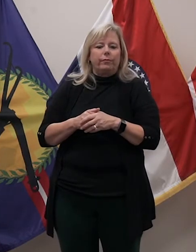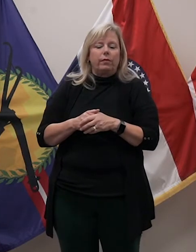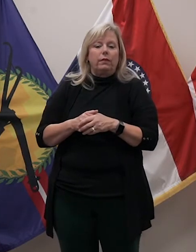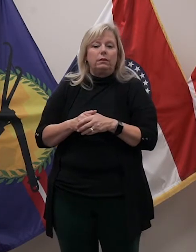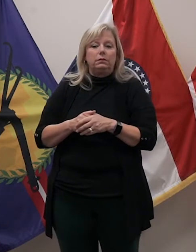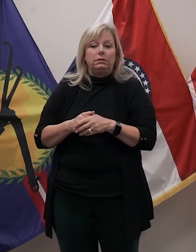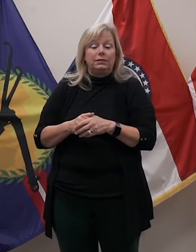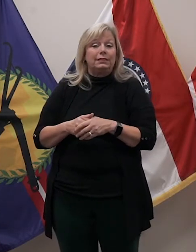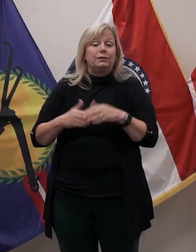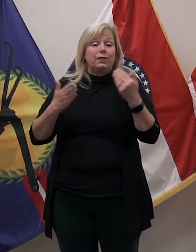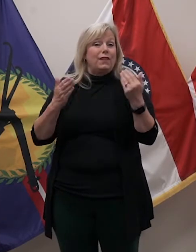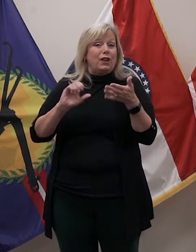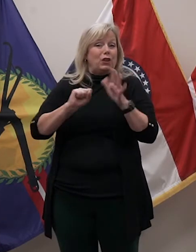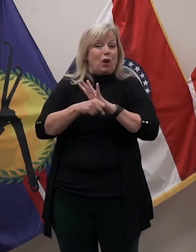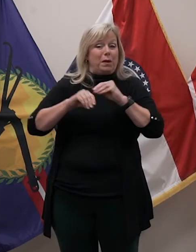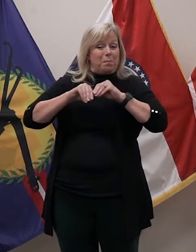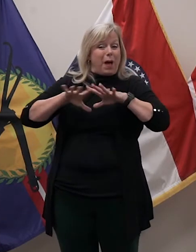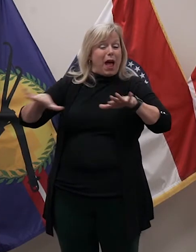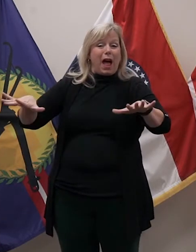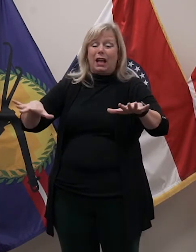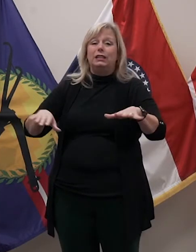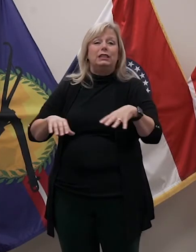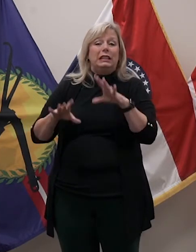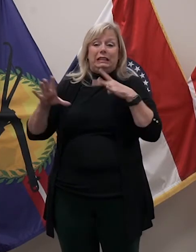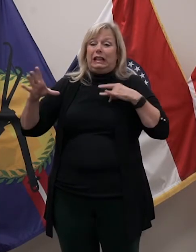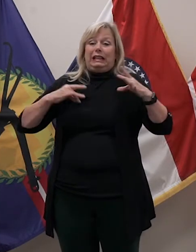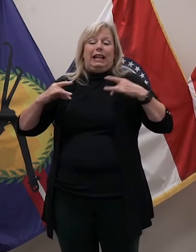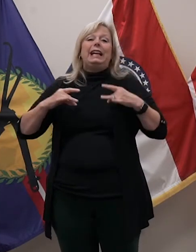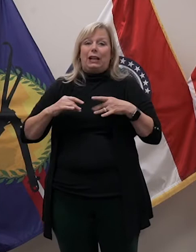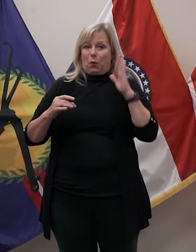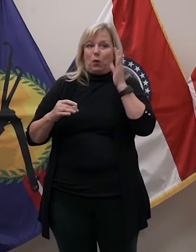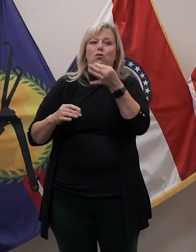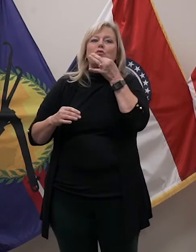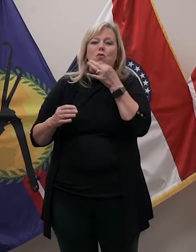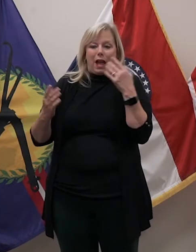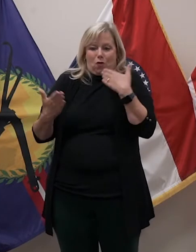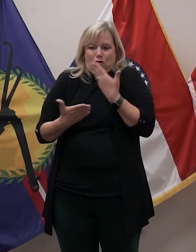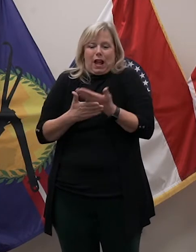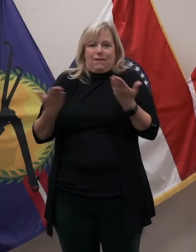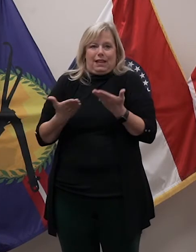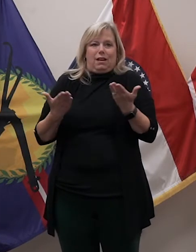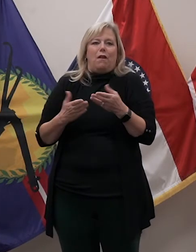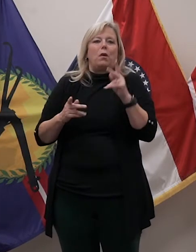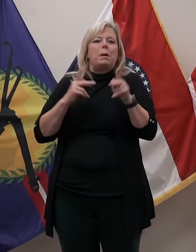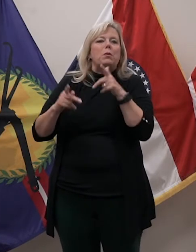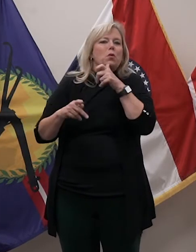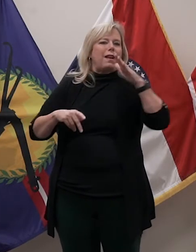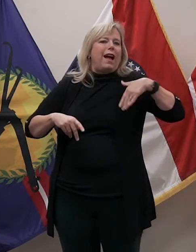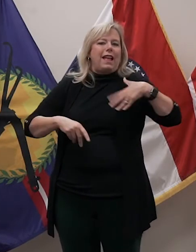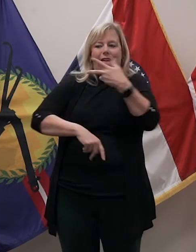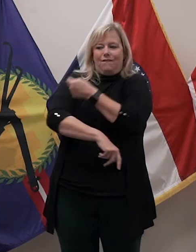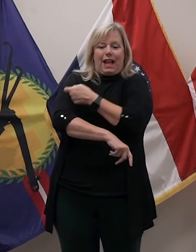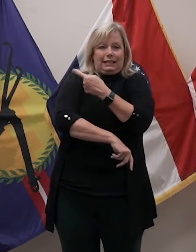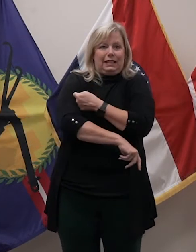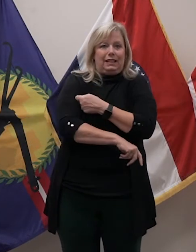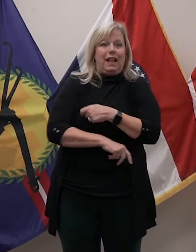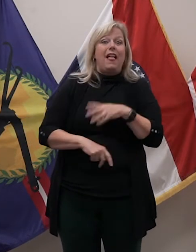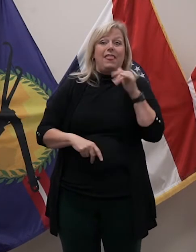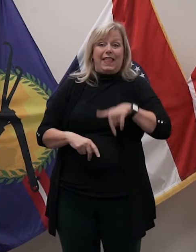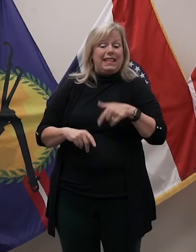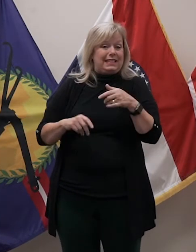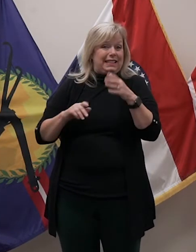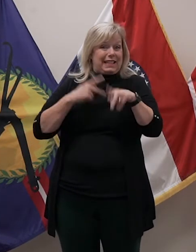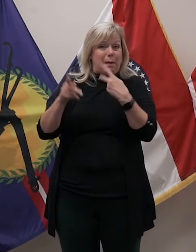The tidal wave is coming towards our unvaccinated population. This variant is spreading quickly, and this variant has the ability